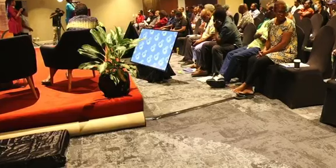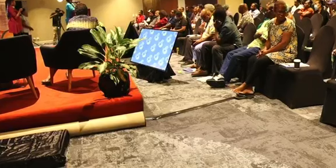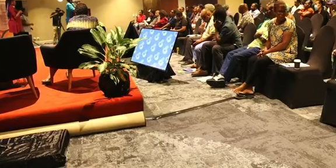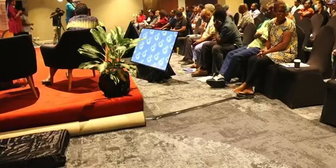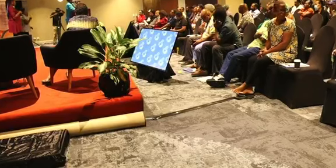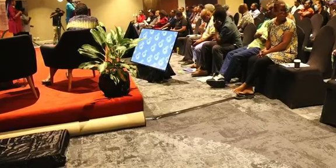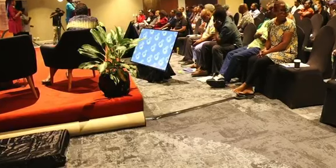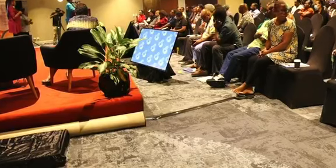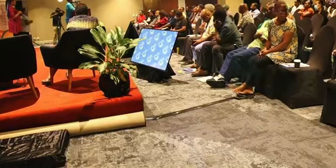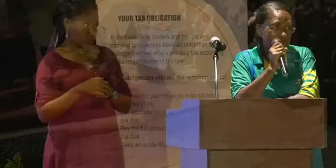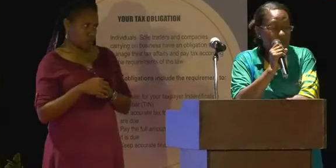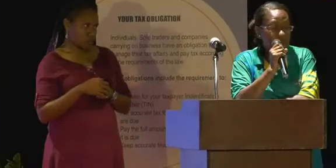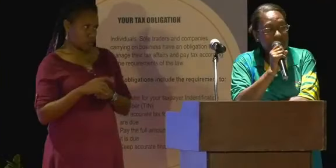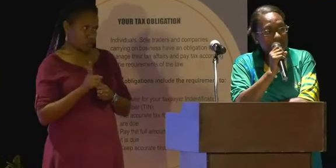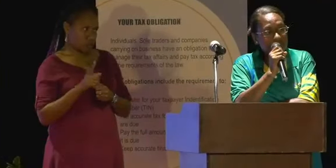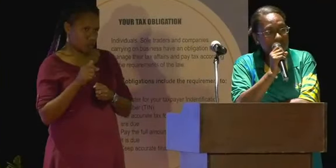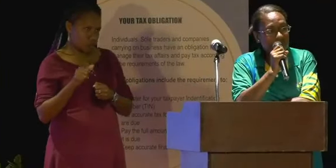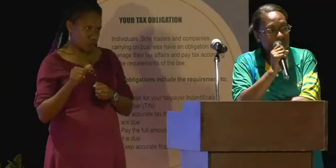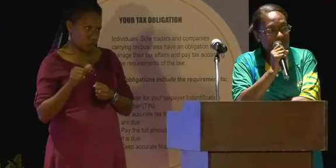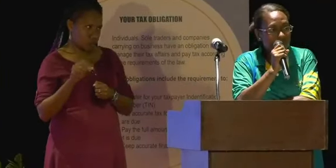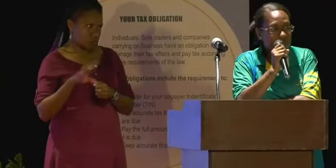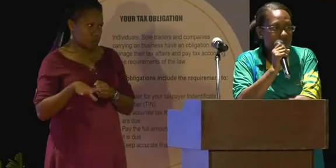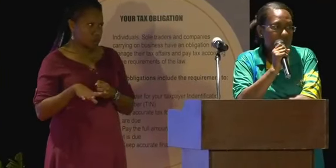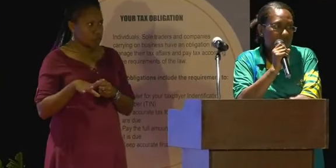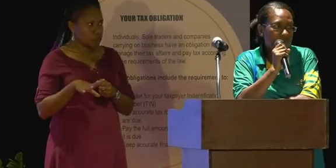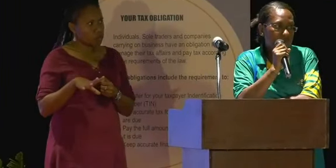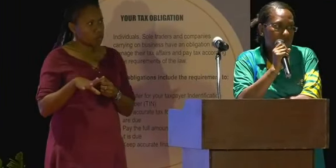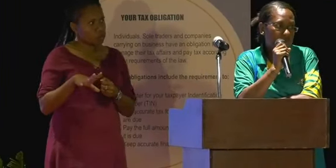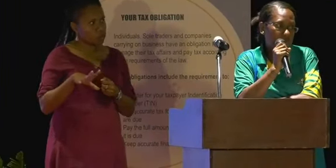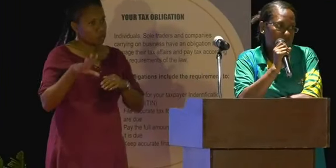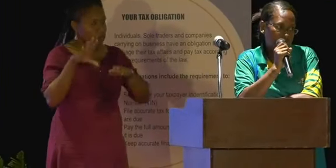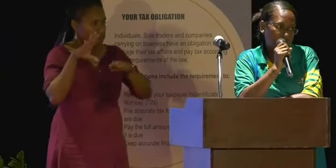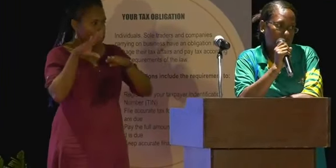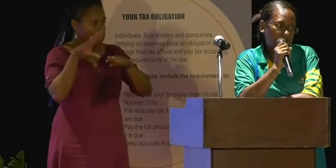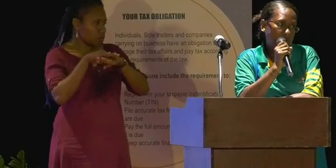did you already get the overseas contractors on board?